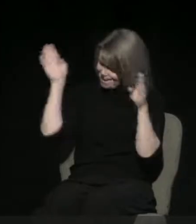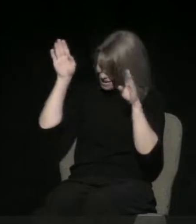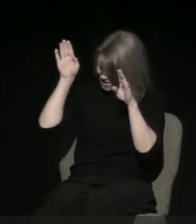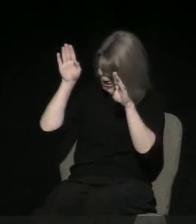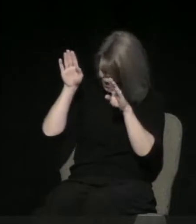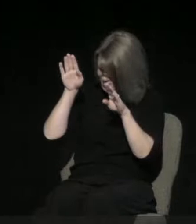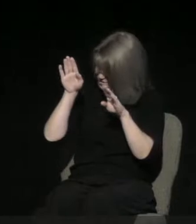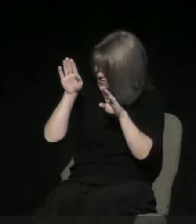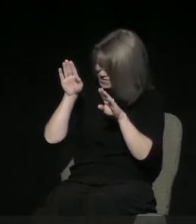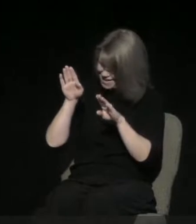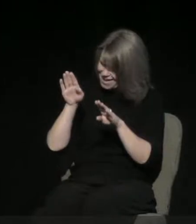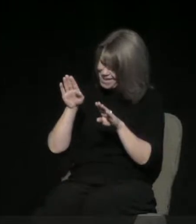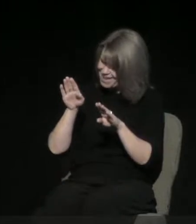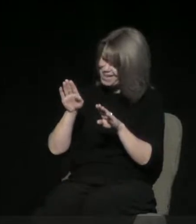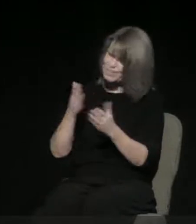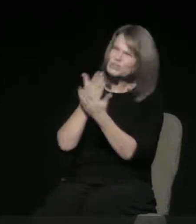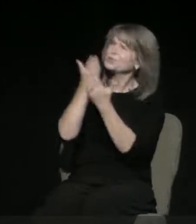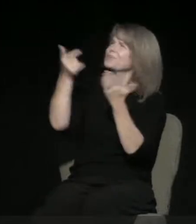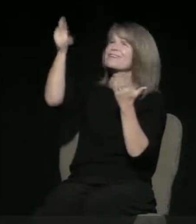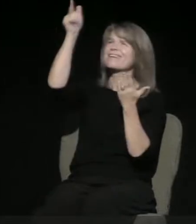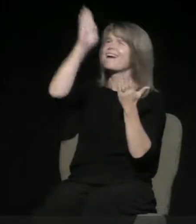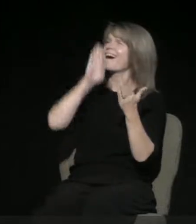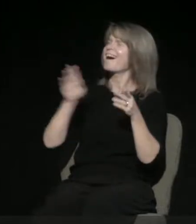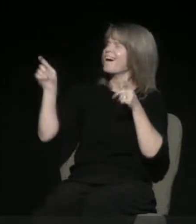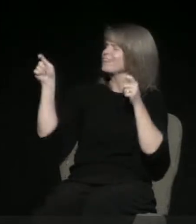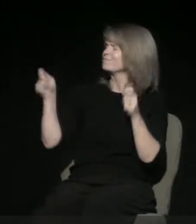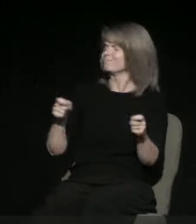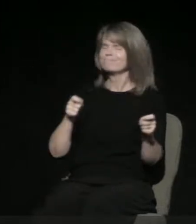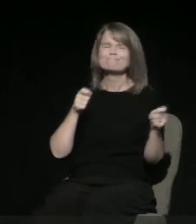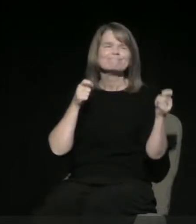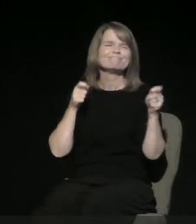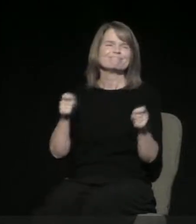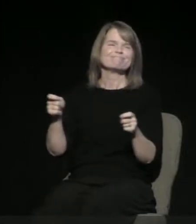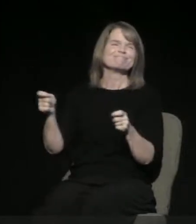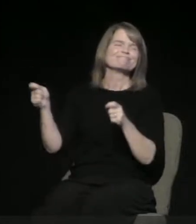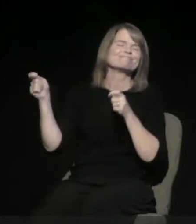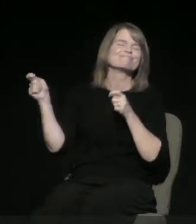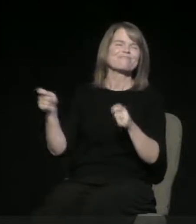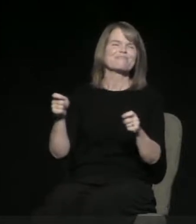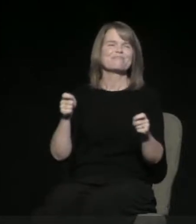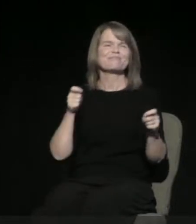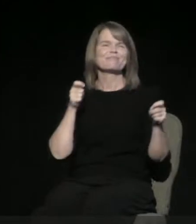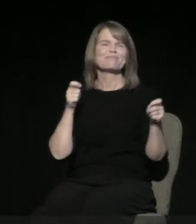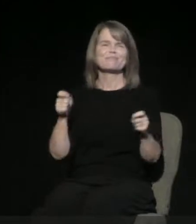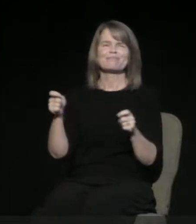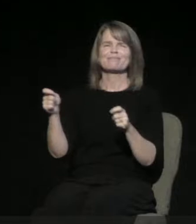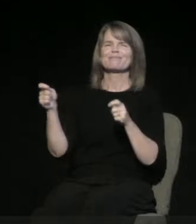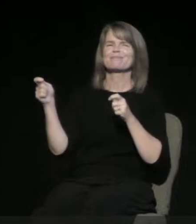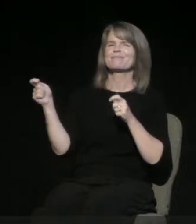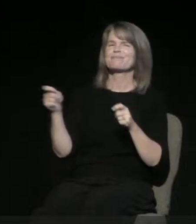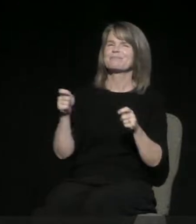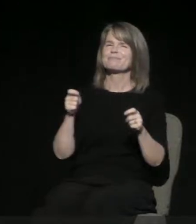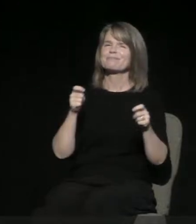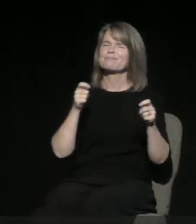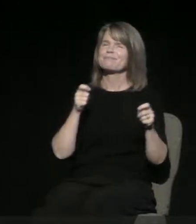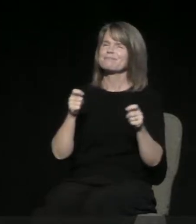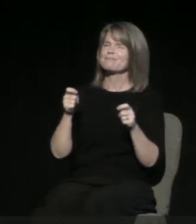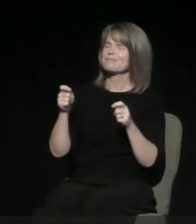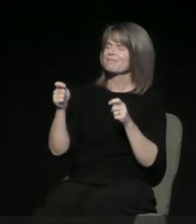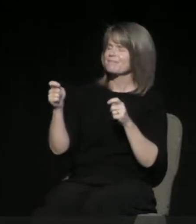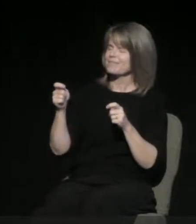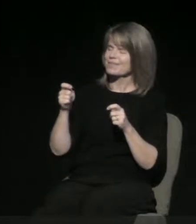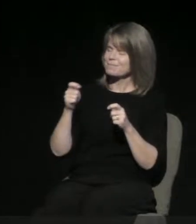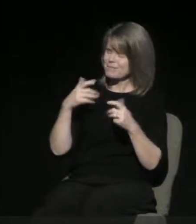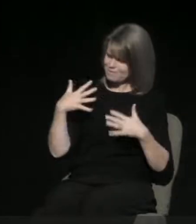high, oh God, the battle belongs to you. Every fear I